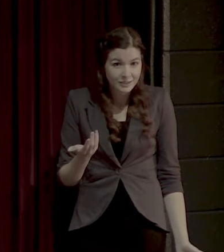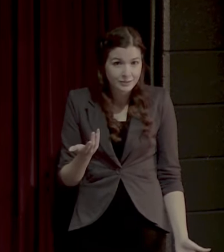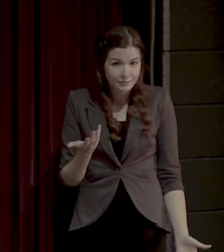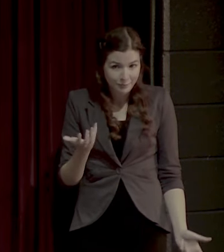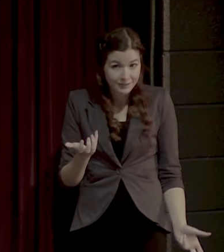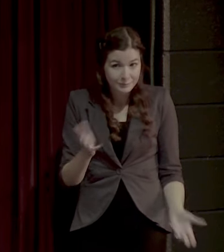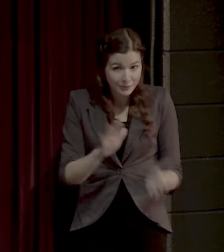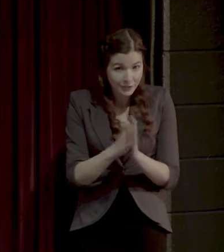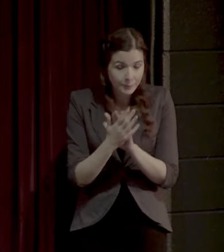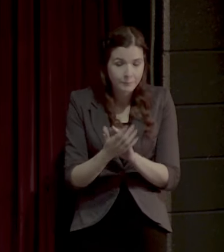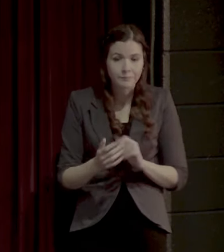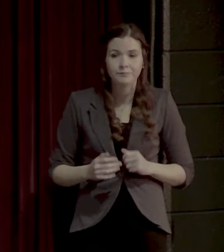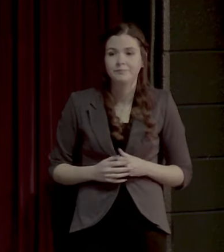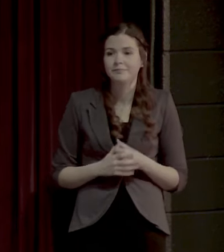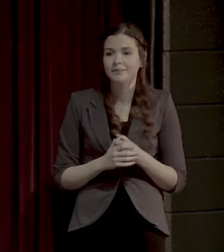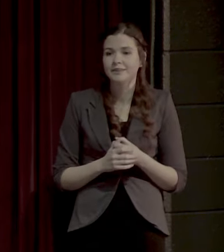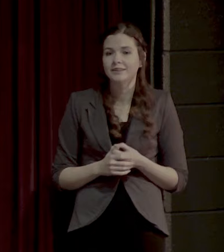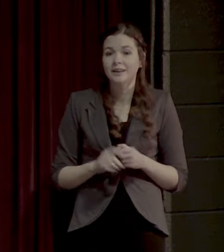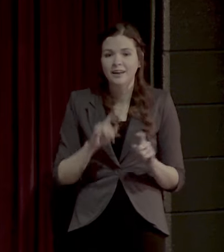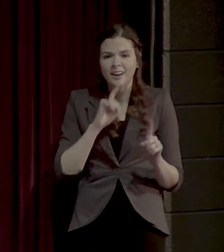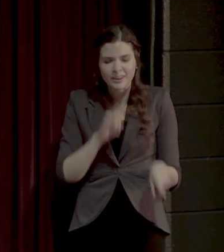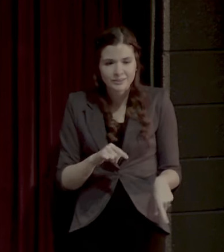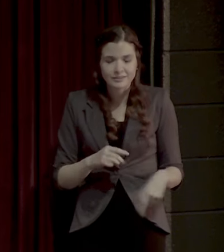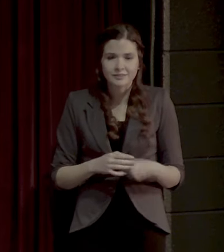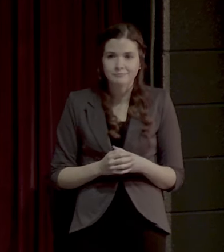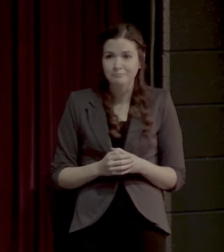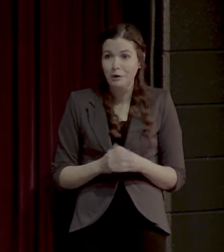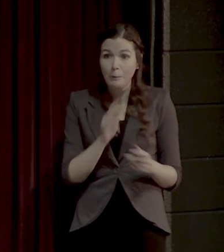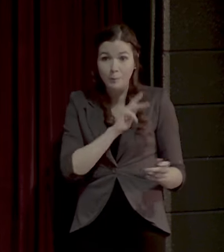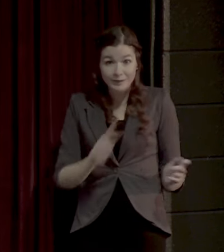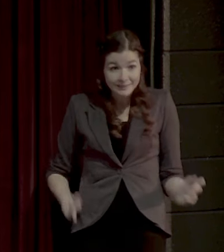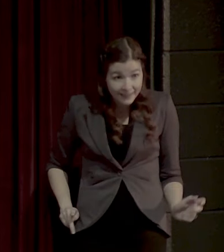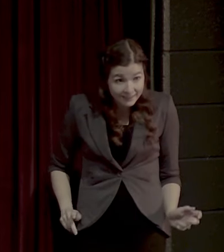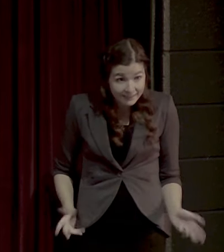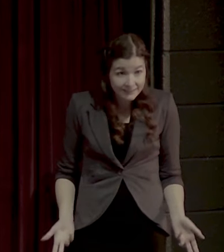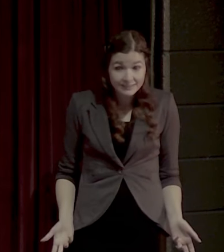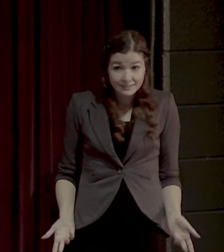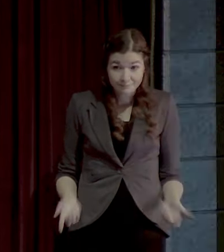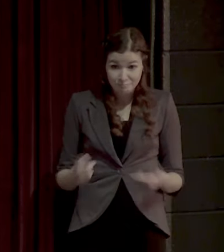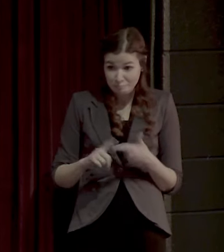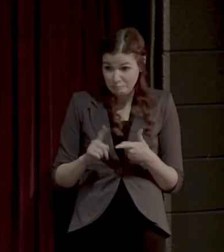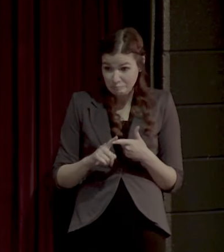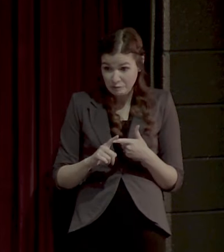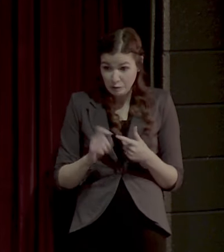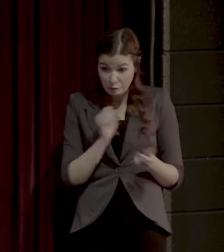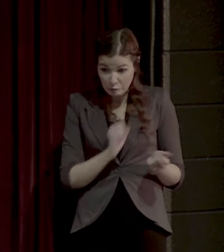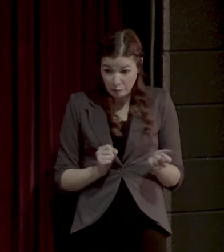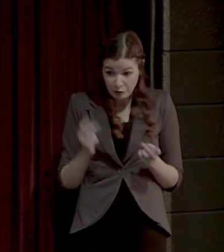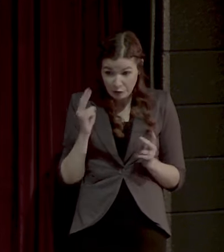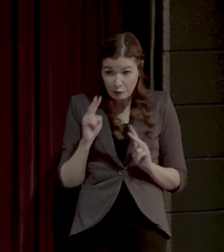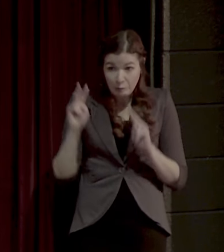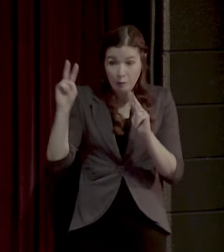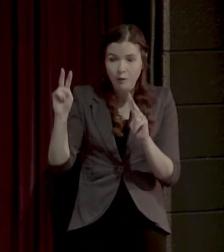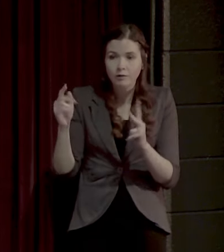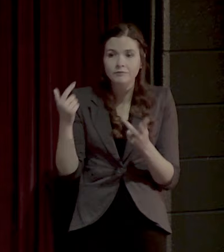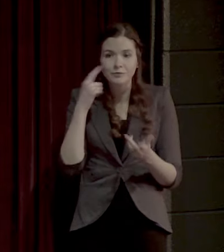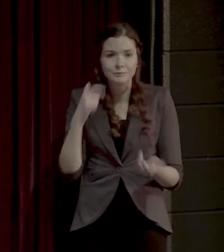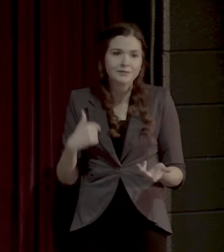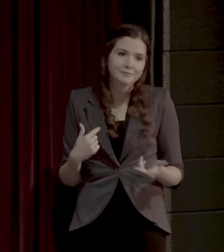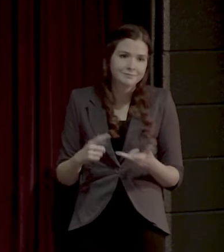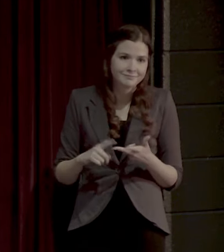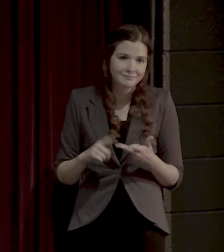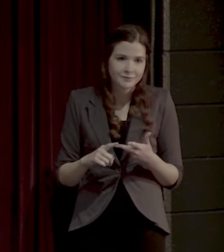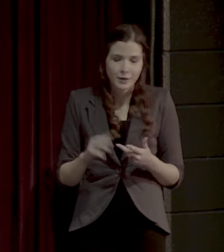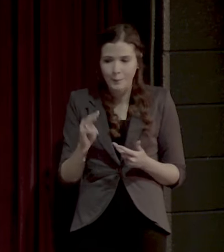to be. Our answers were a princess, a superhero, or in my case,